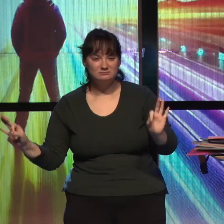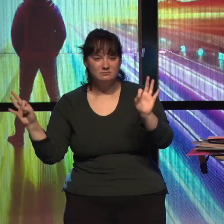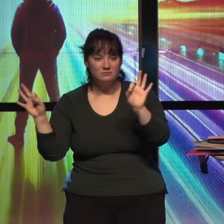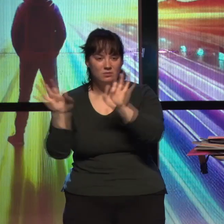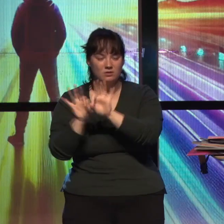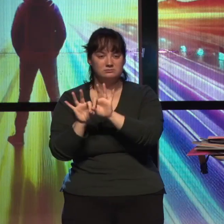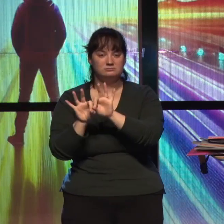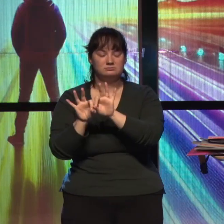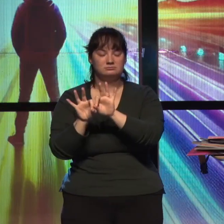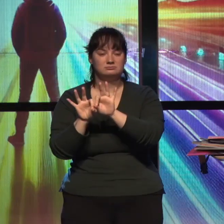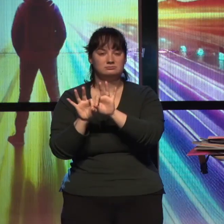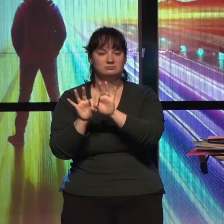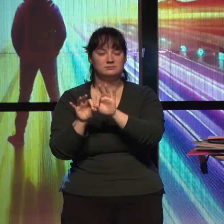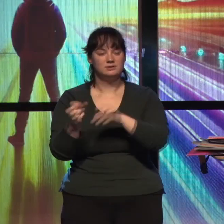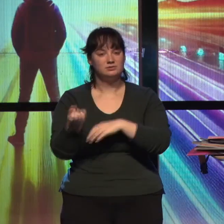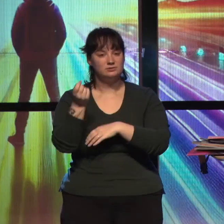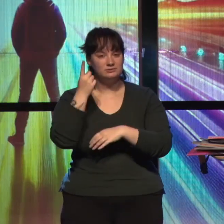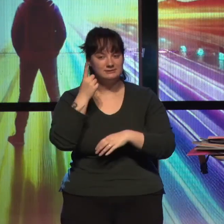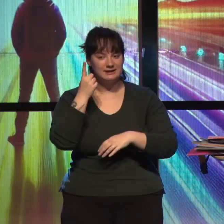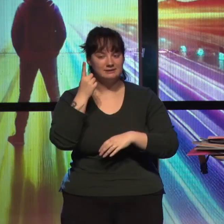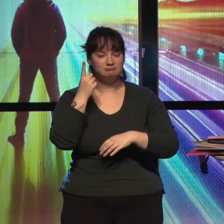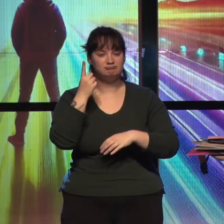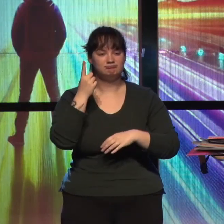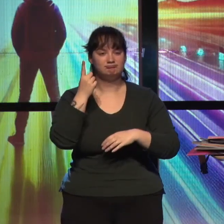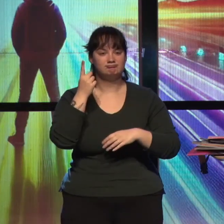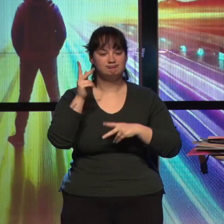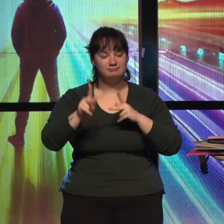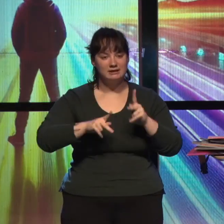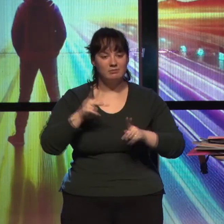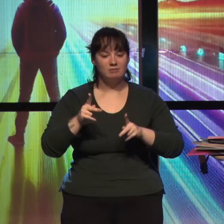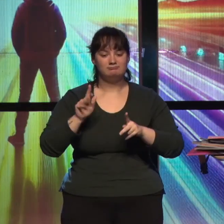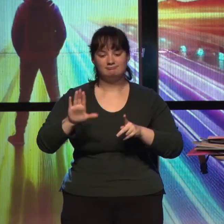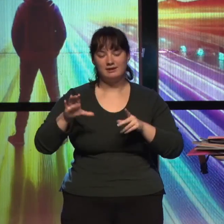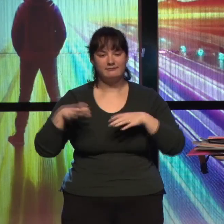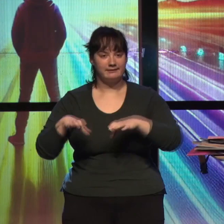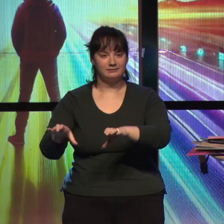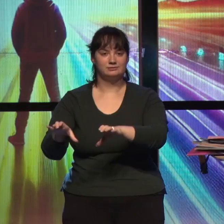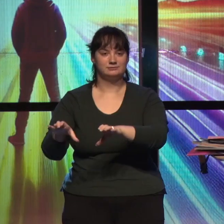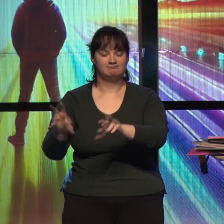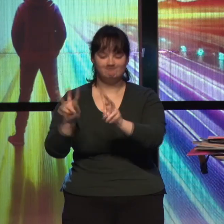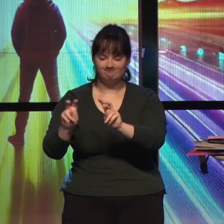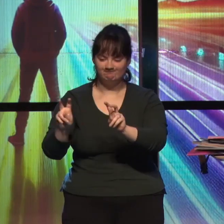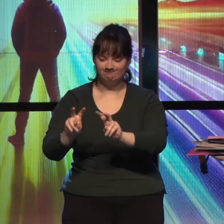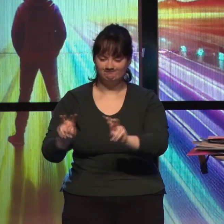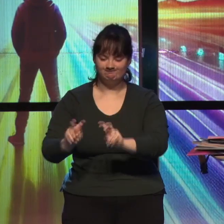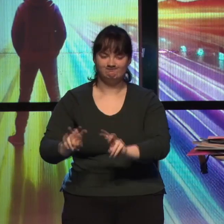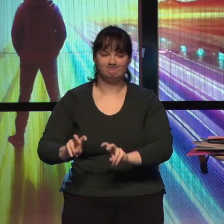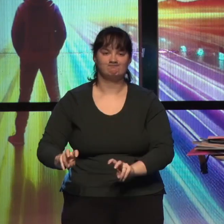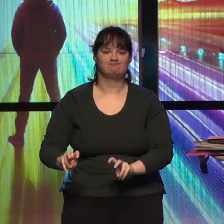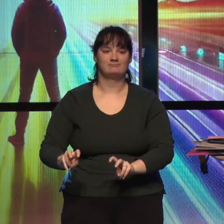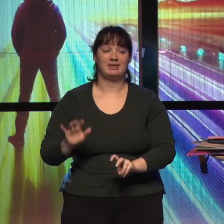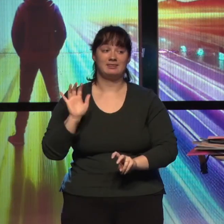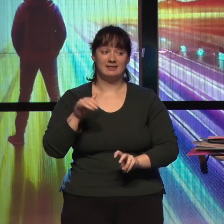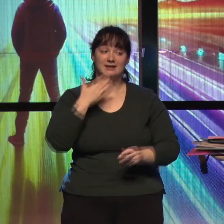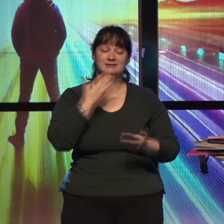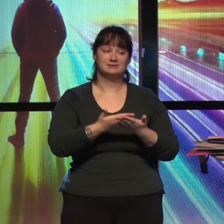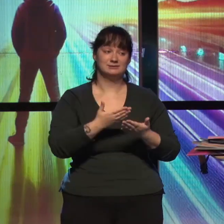to understand the true essence of people and their actions. That's the power of a good story.